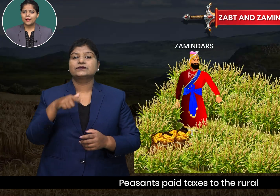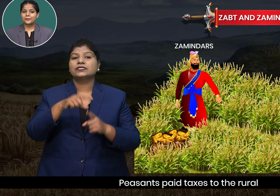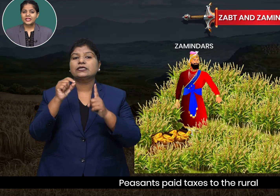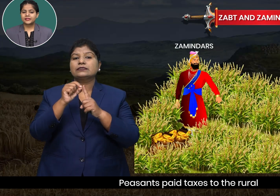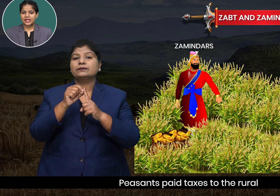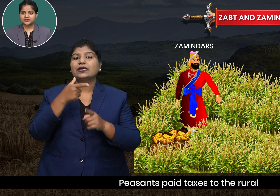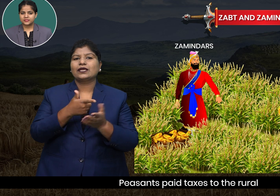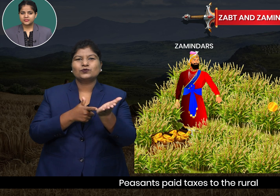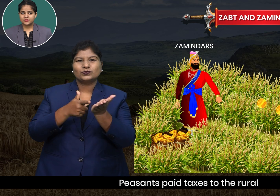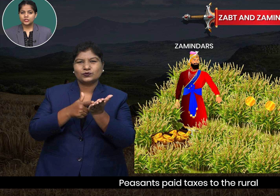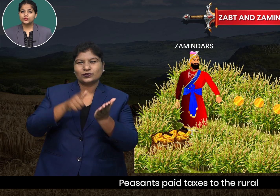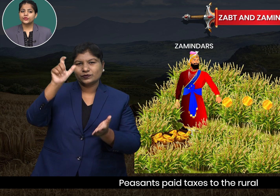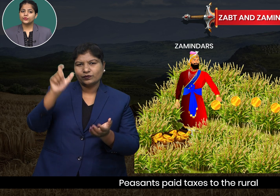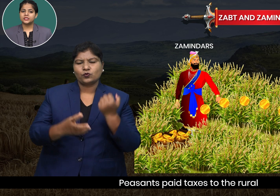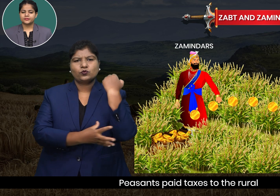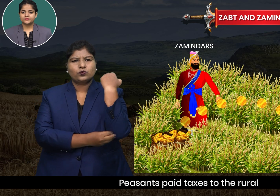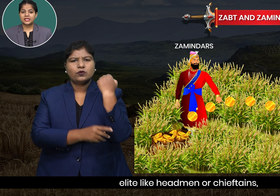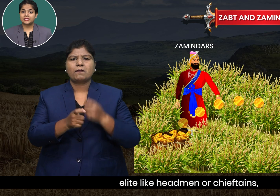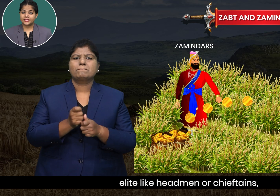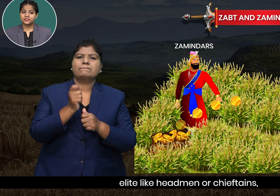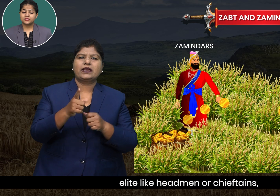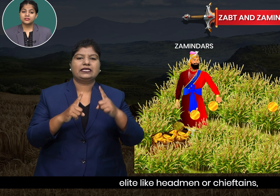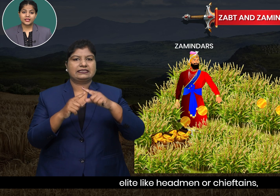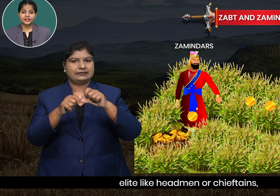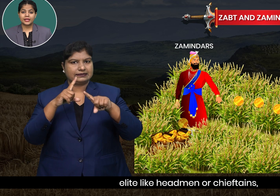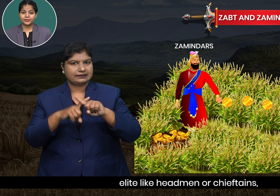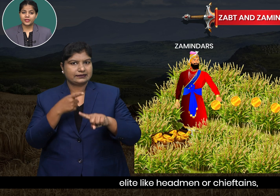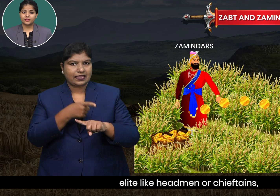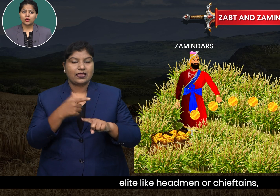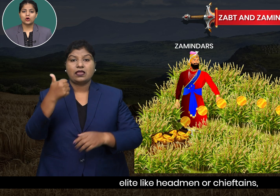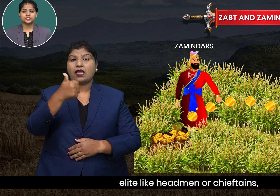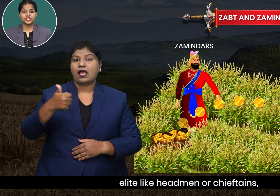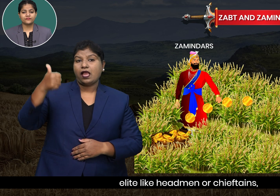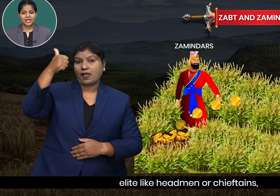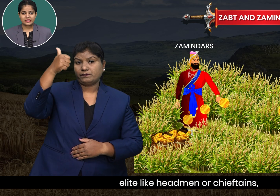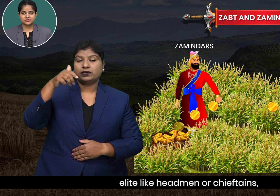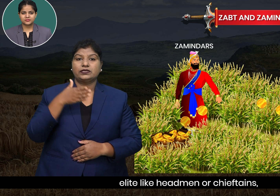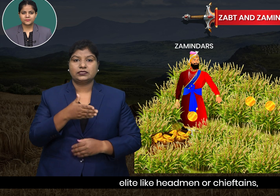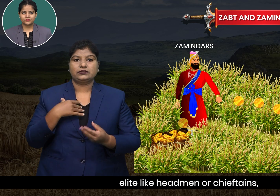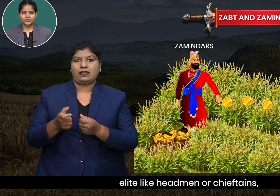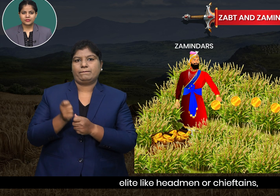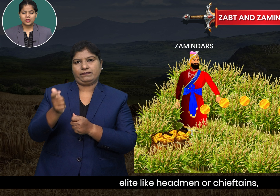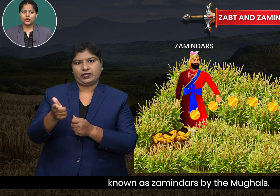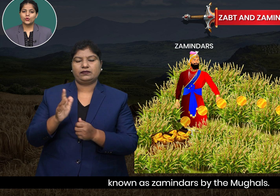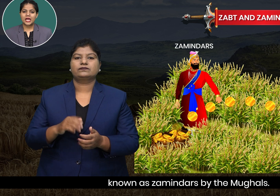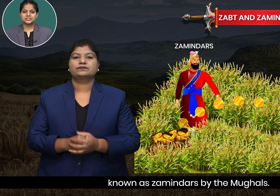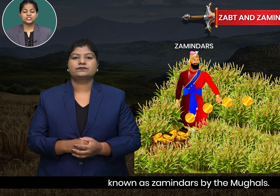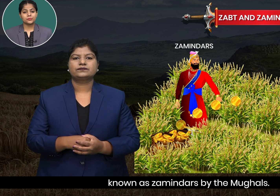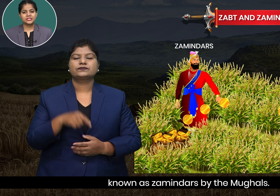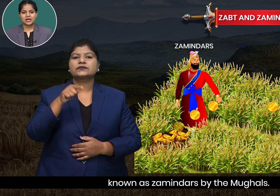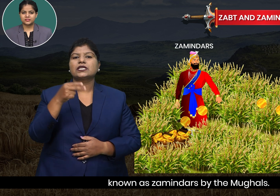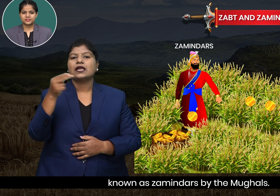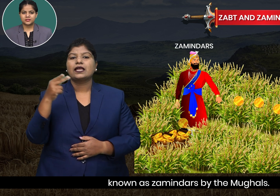Peasants paid taxes to the ruler elite like headmen or chieftains known